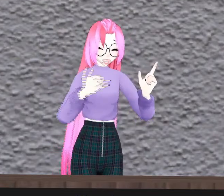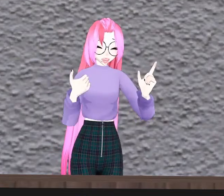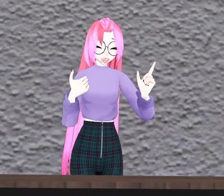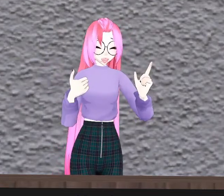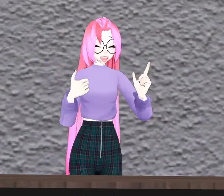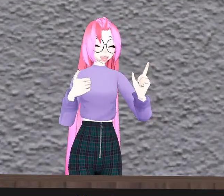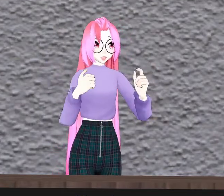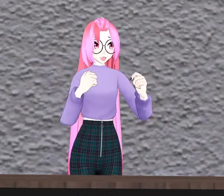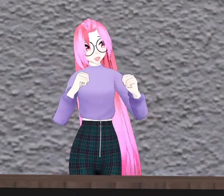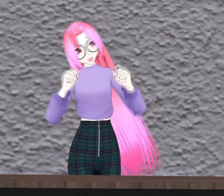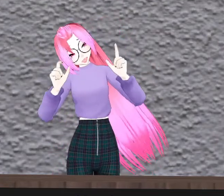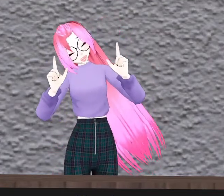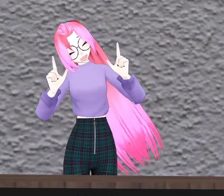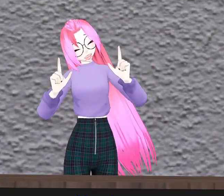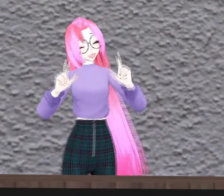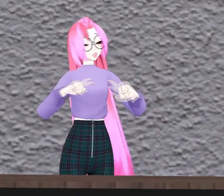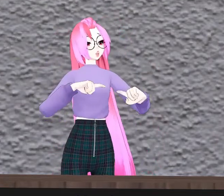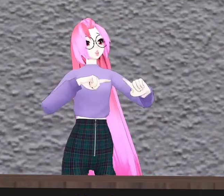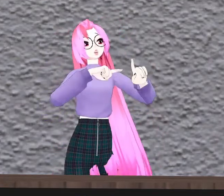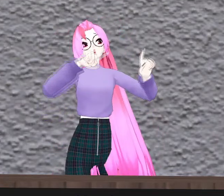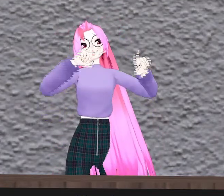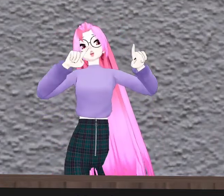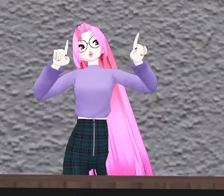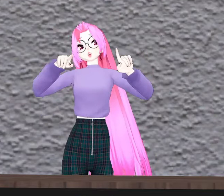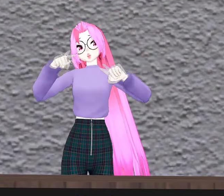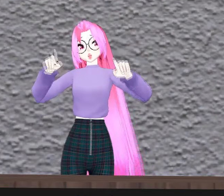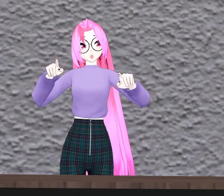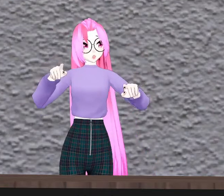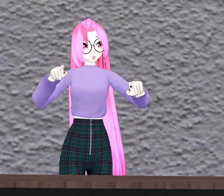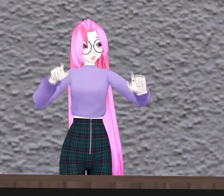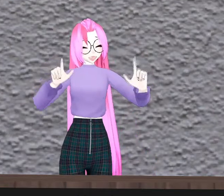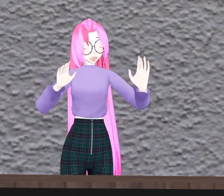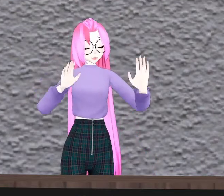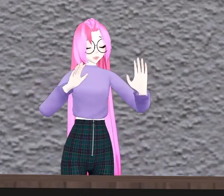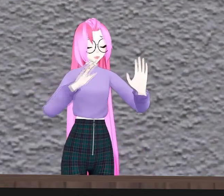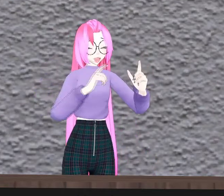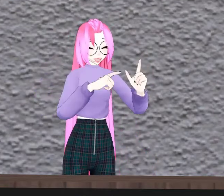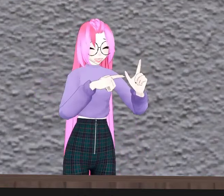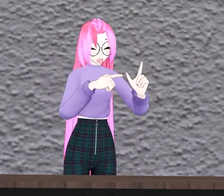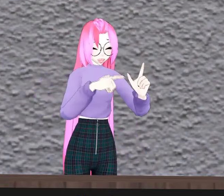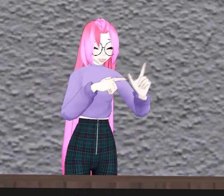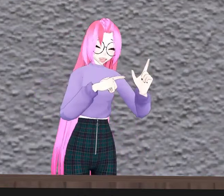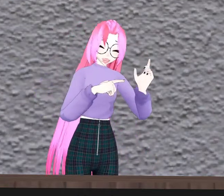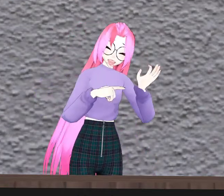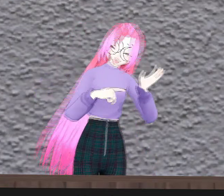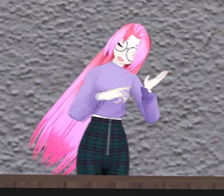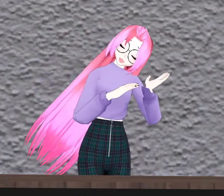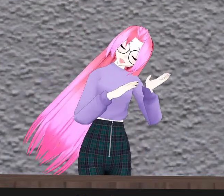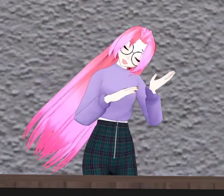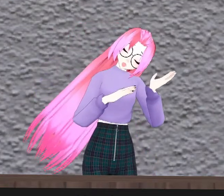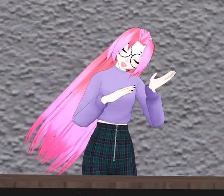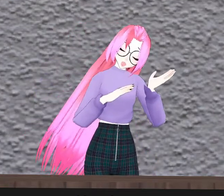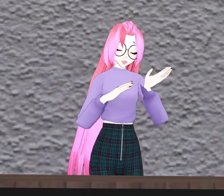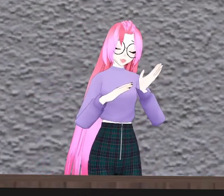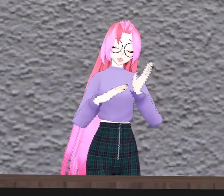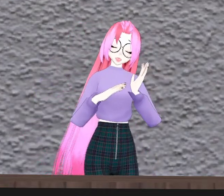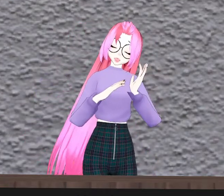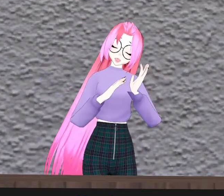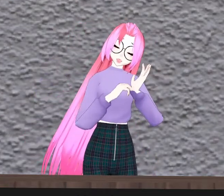general. So like, you know, you need to wake up. There's so many different variations of that. So one alarm is it's underneath your